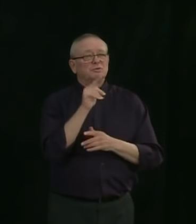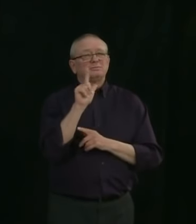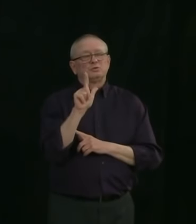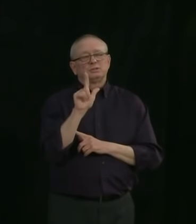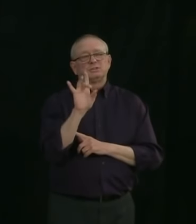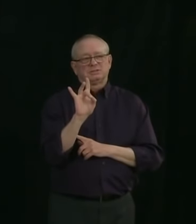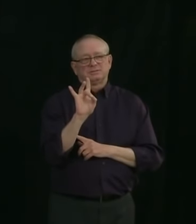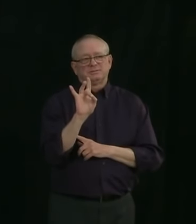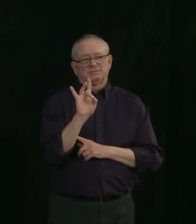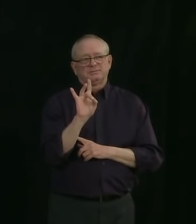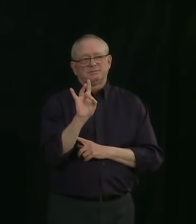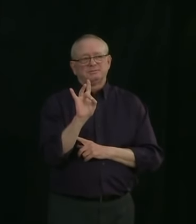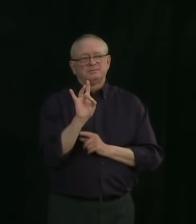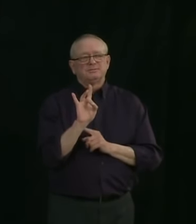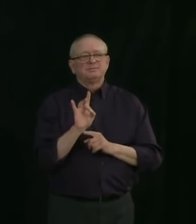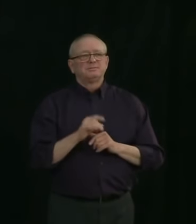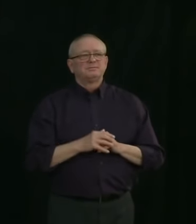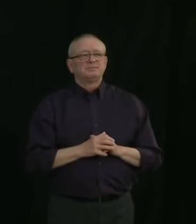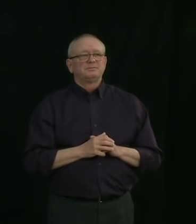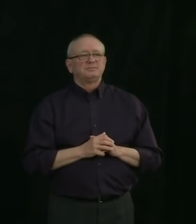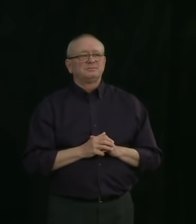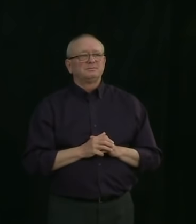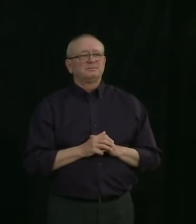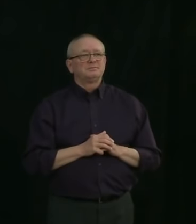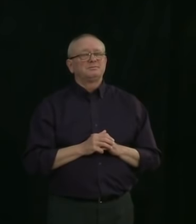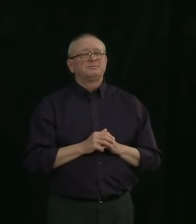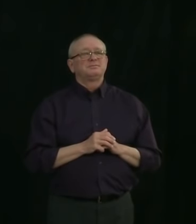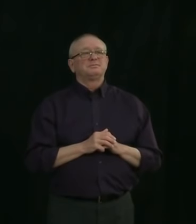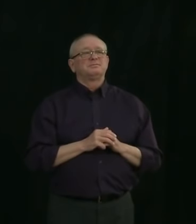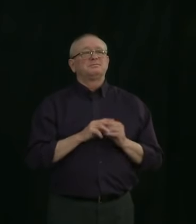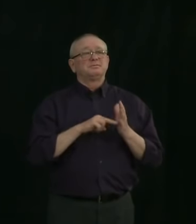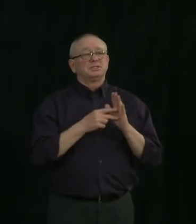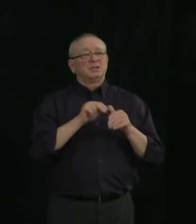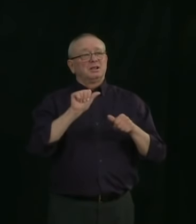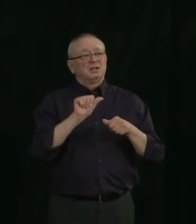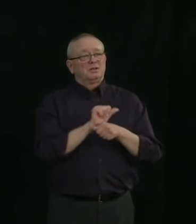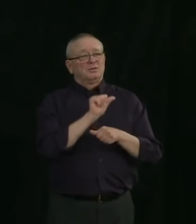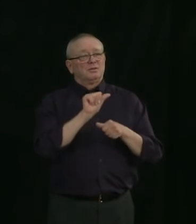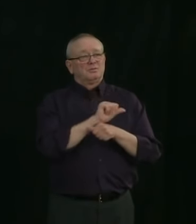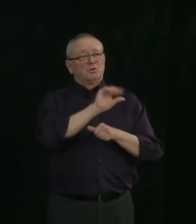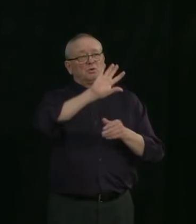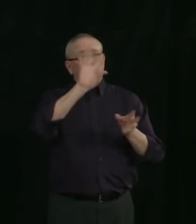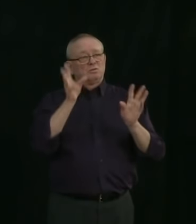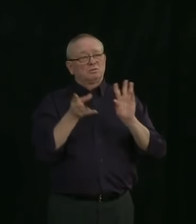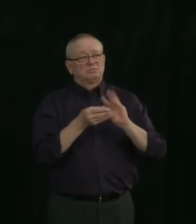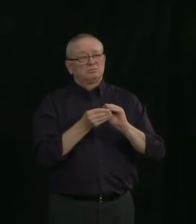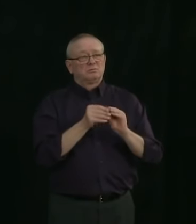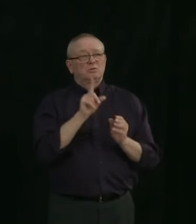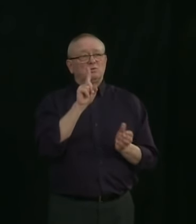in the last 24 hours. This brings the total number of cases to